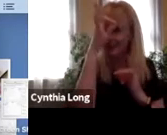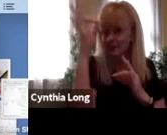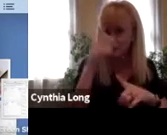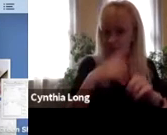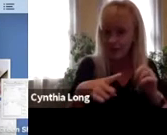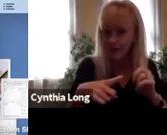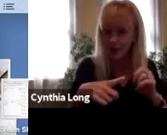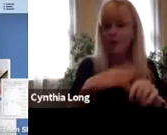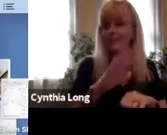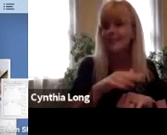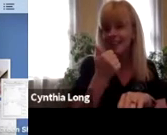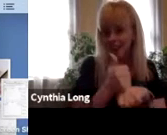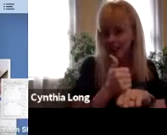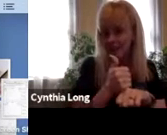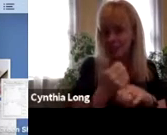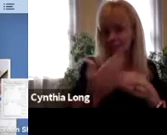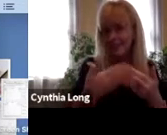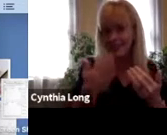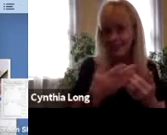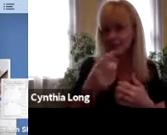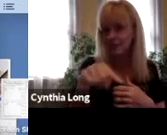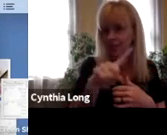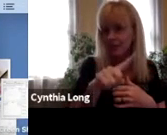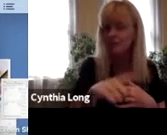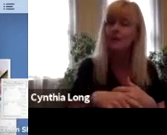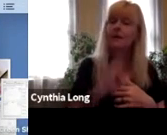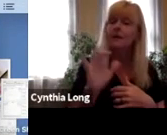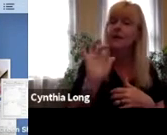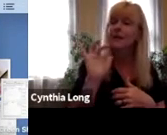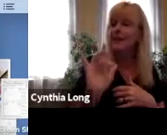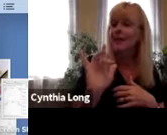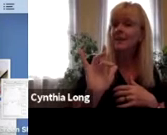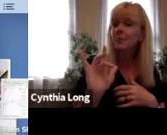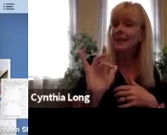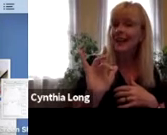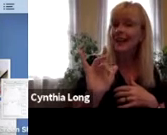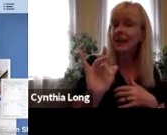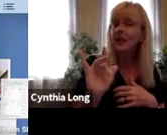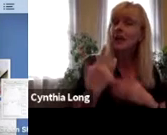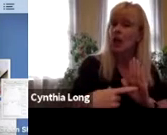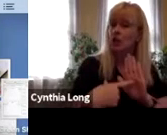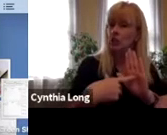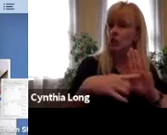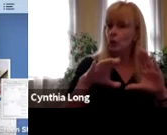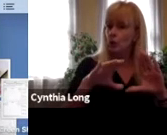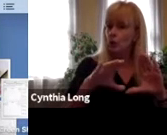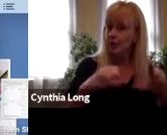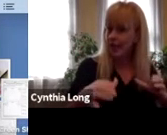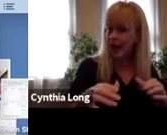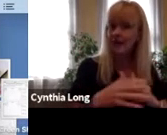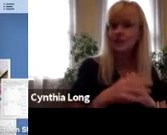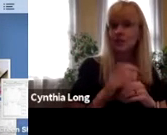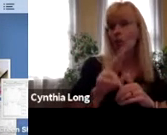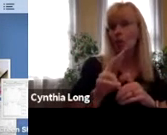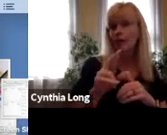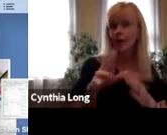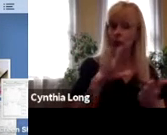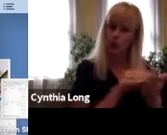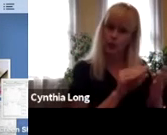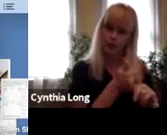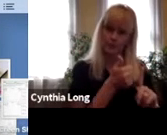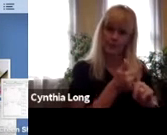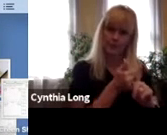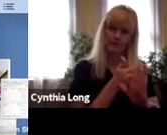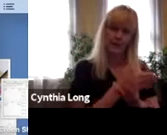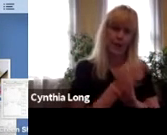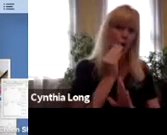Sign Club and they don't know Sign, we've set it up to be easy for them. They can hit play and show the class, or